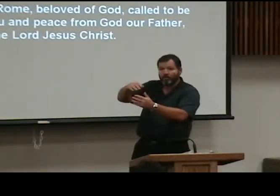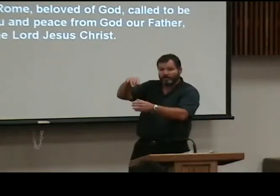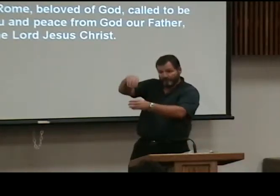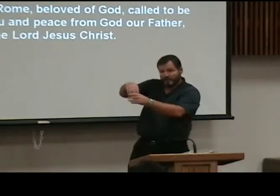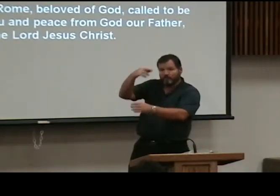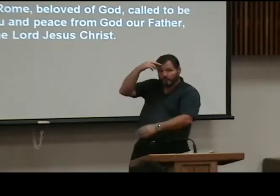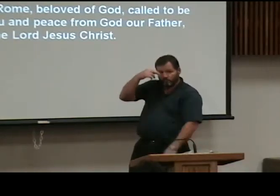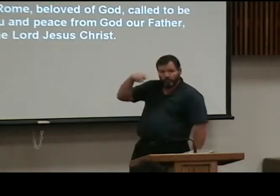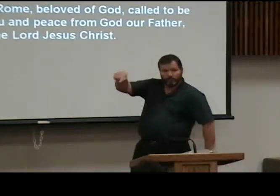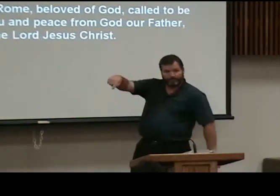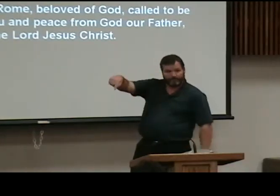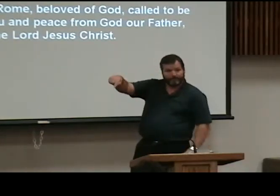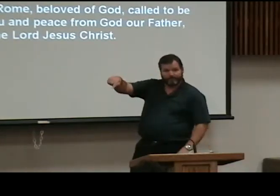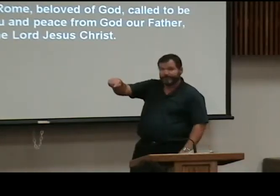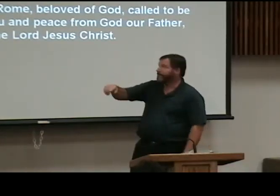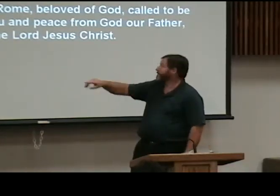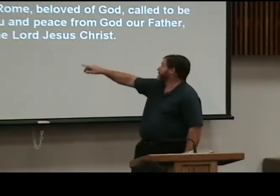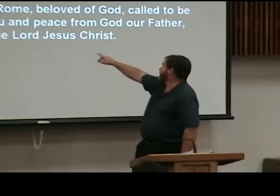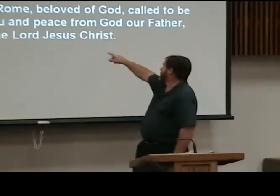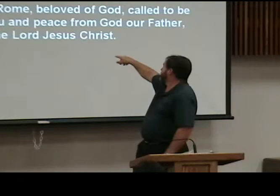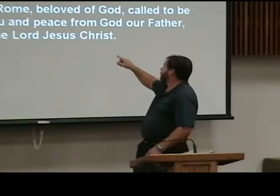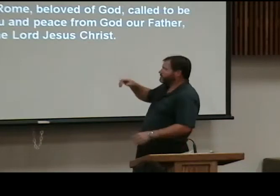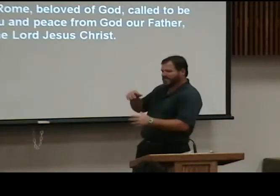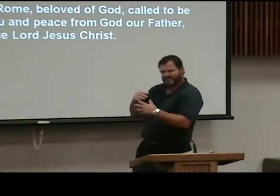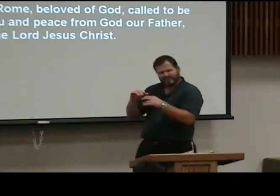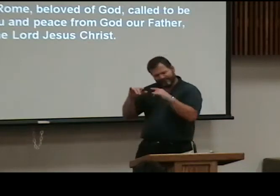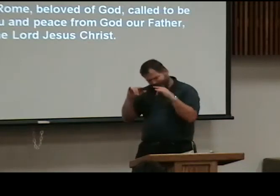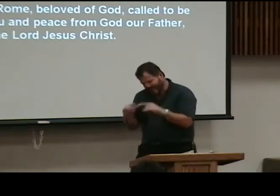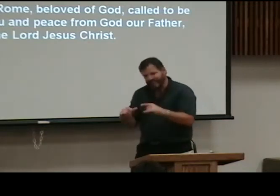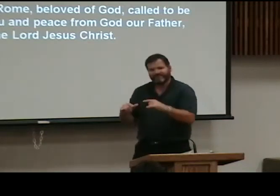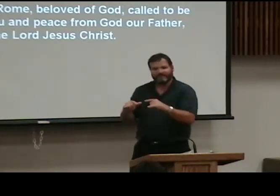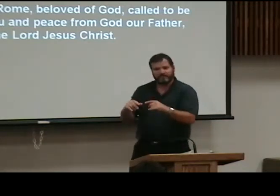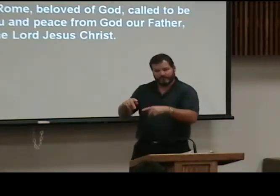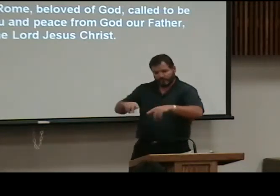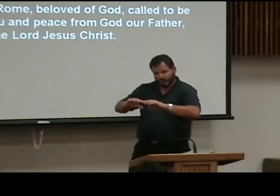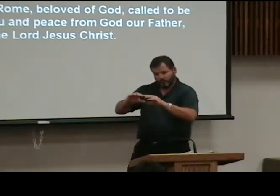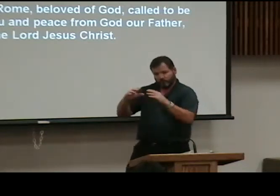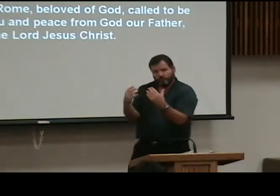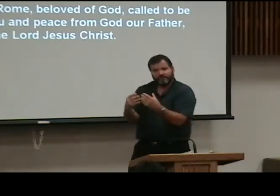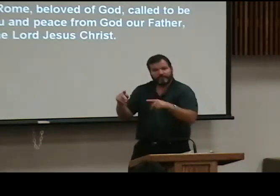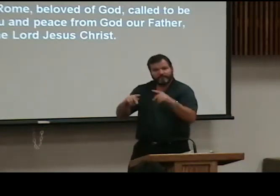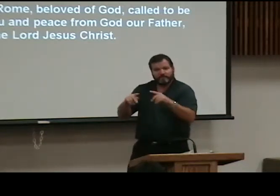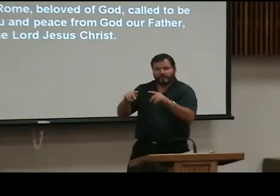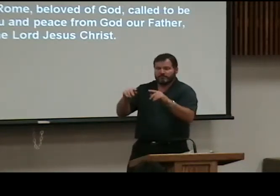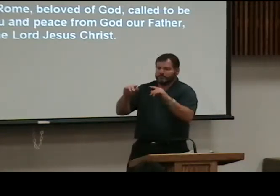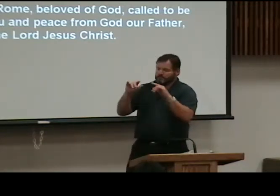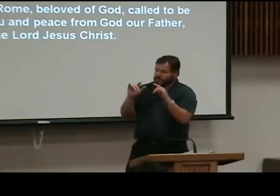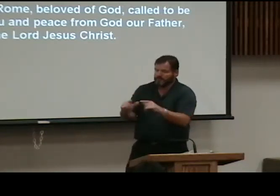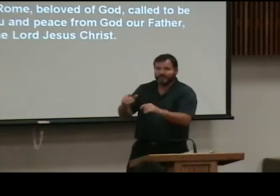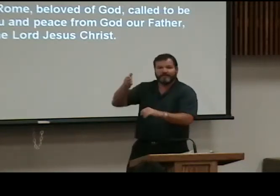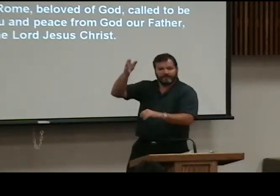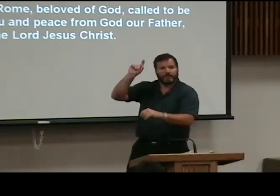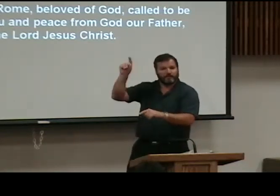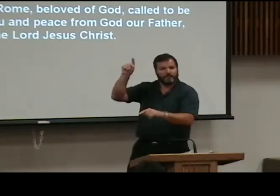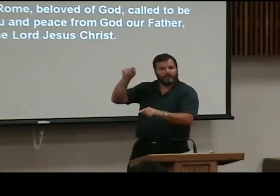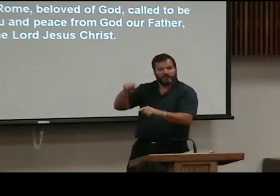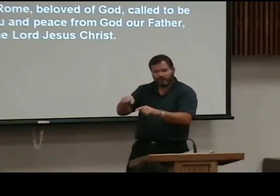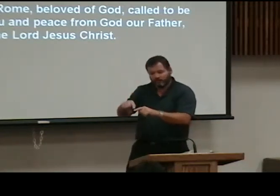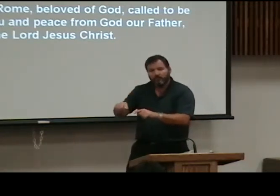To all that are. Be in Rome. Beloved. They stayed there. Beloved of God. They stayed there.